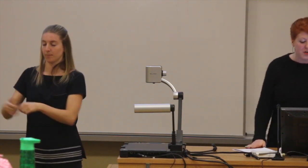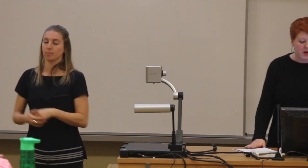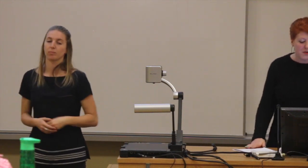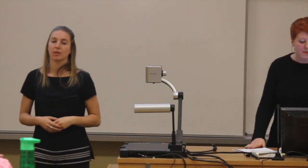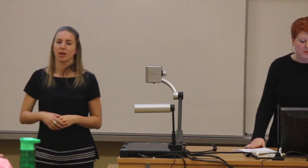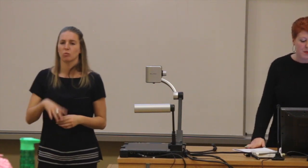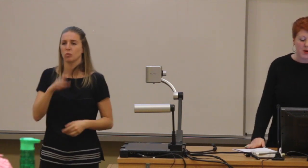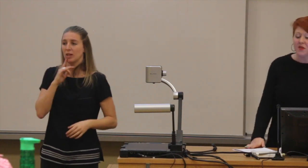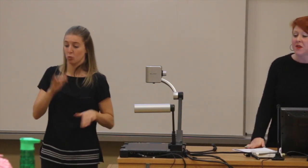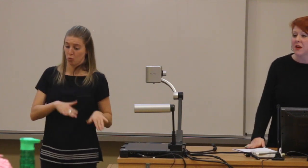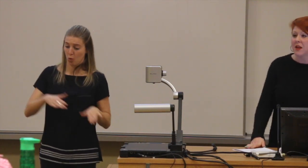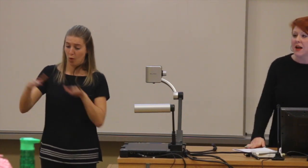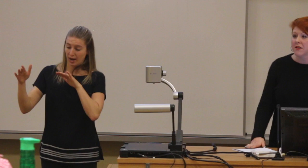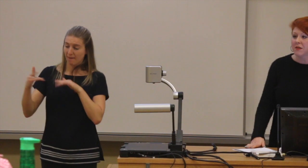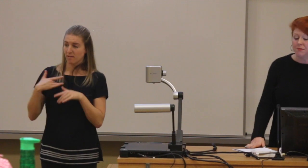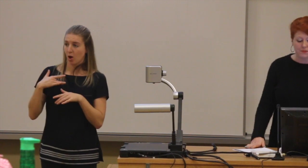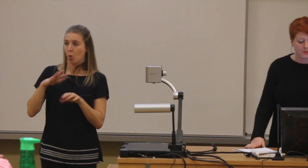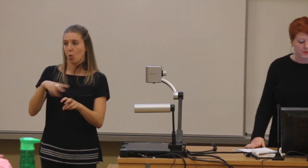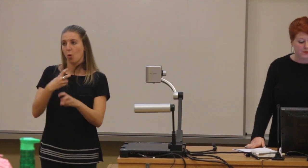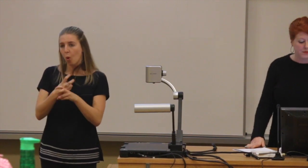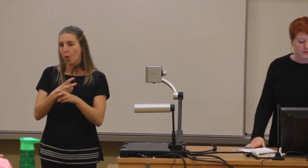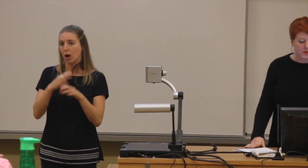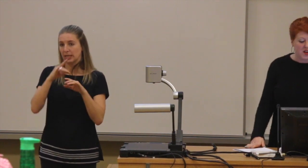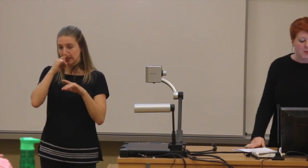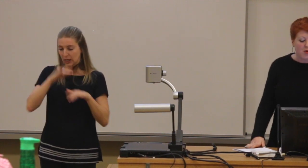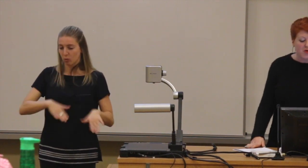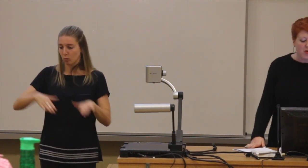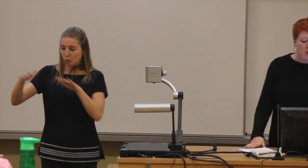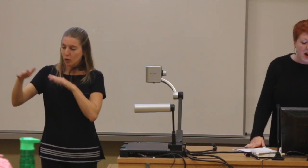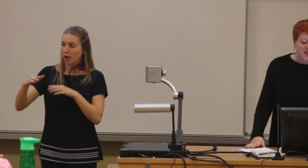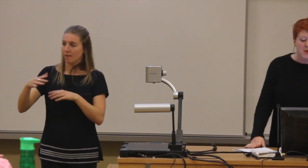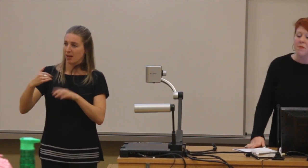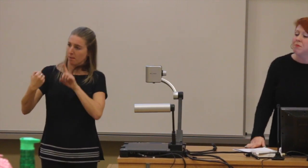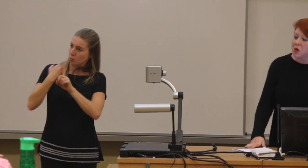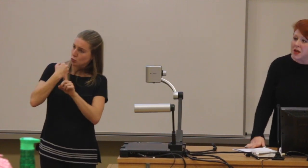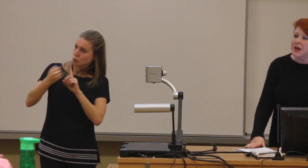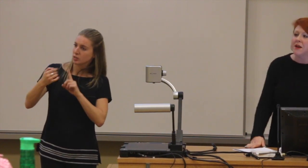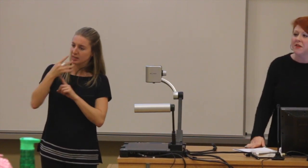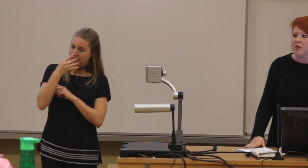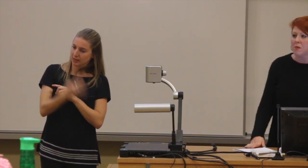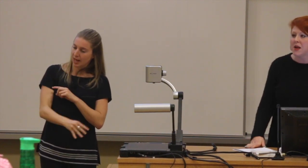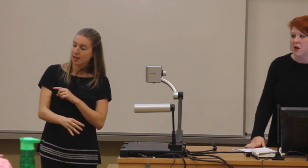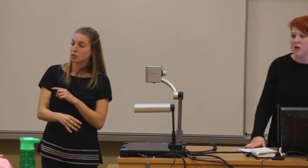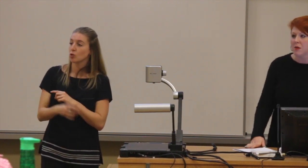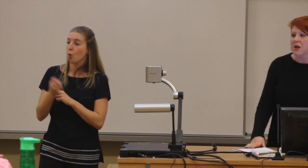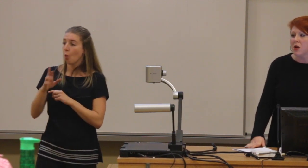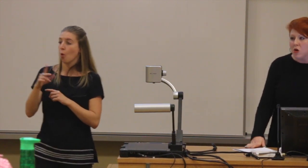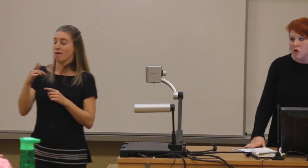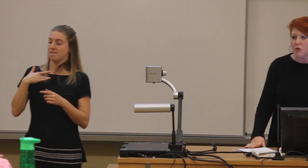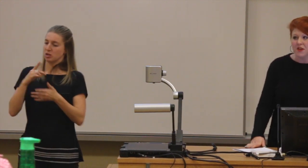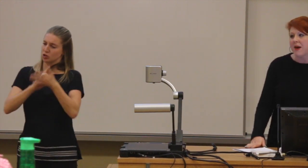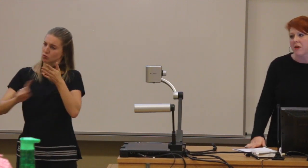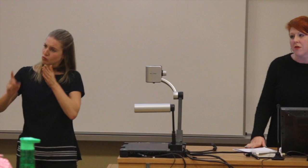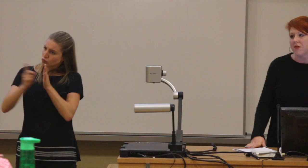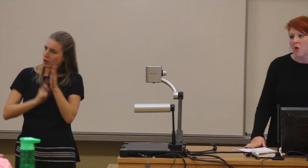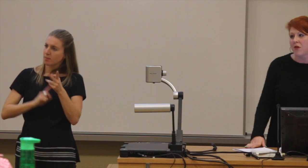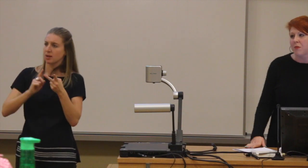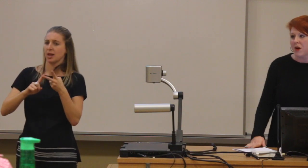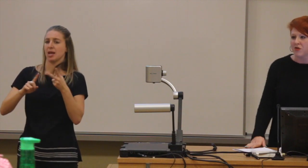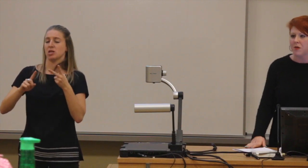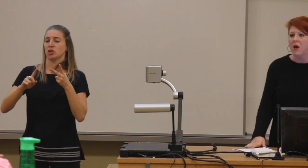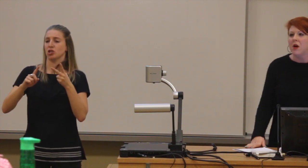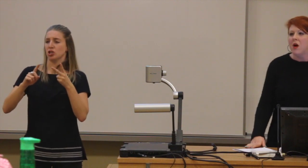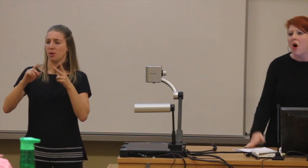Difficult childhood, abuse and neglect, exposure to harassment, bullying, and discrimination, huge risk factors